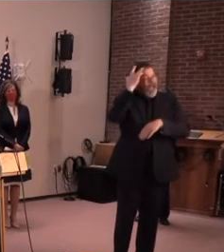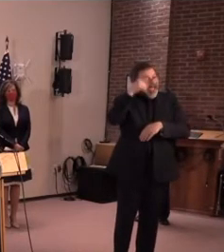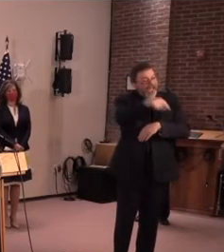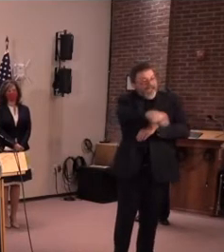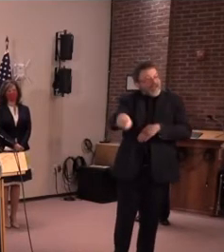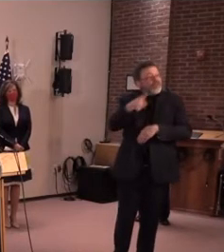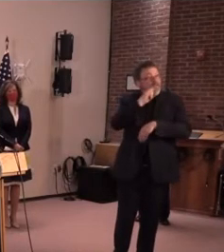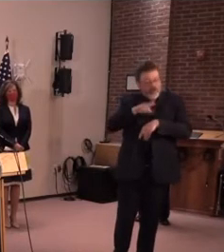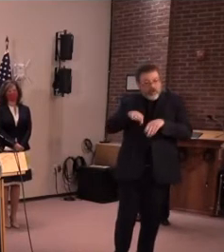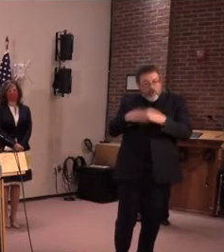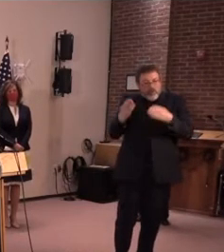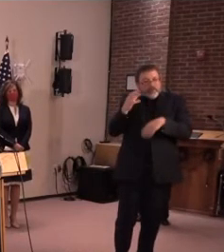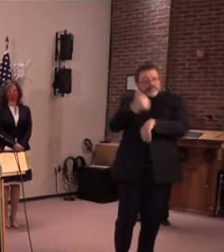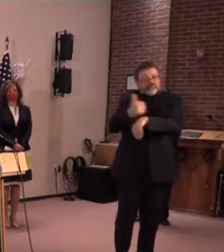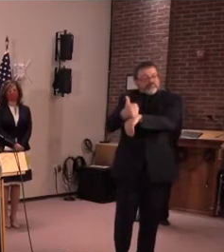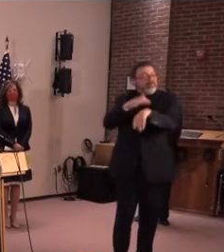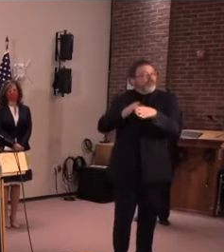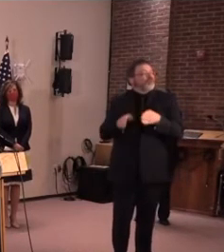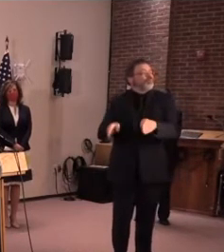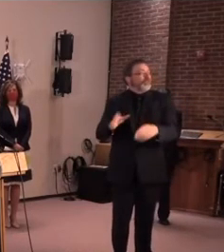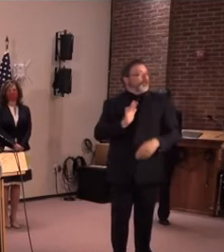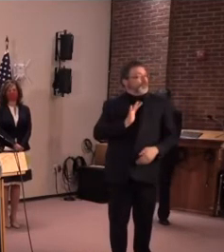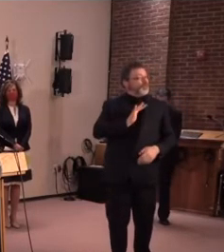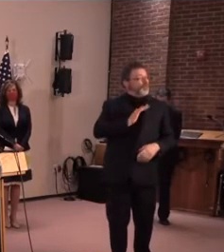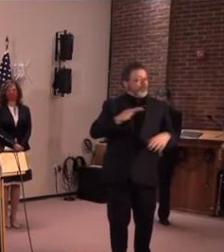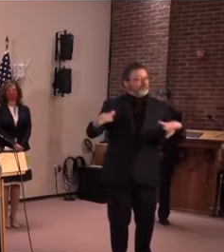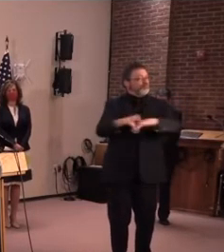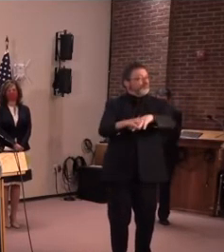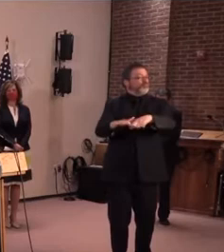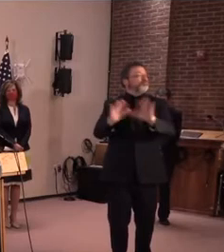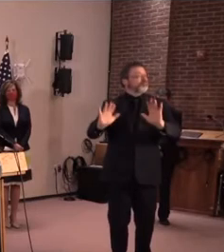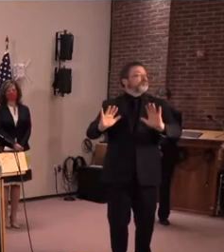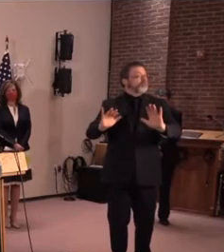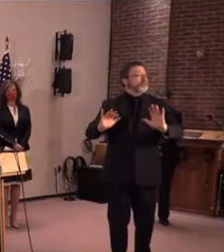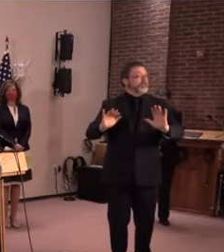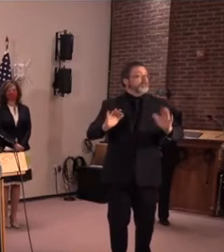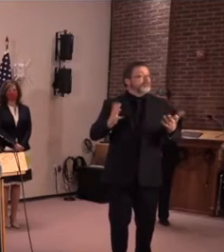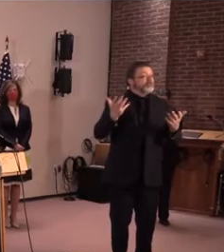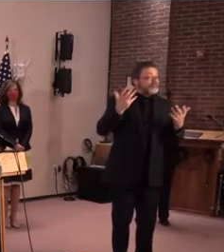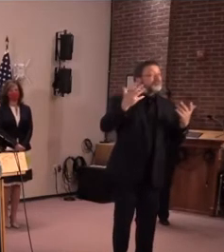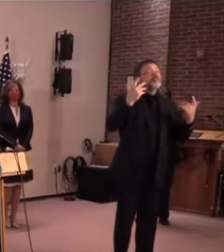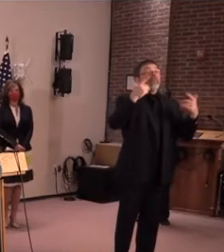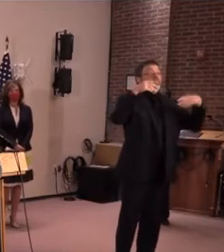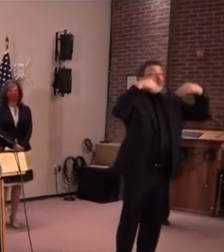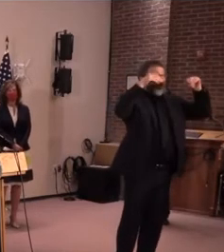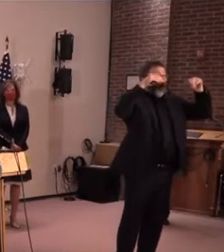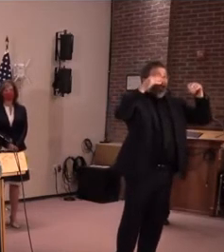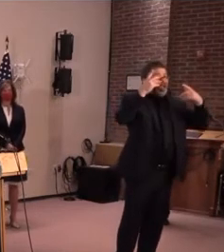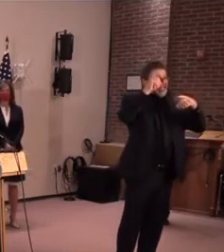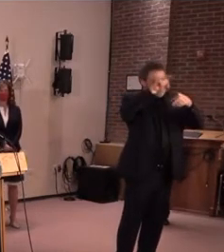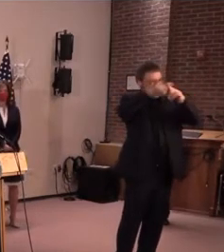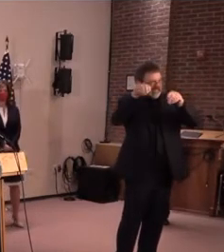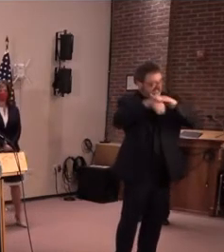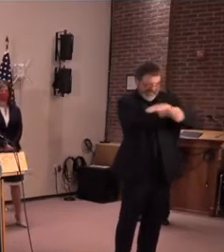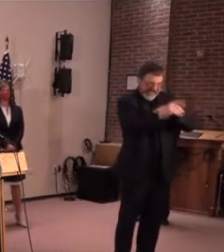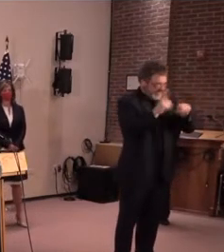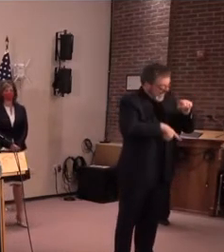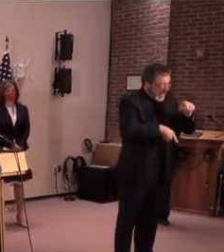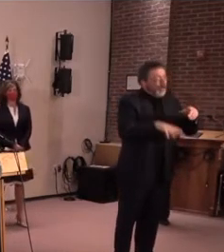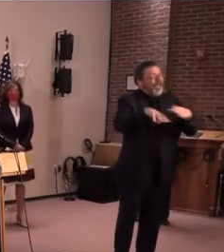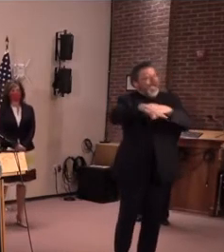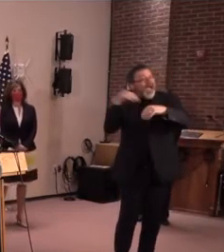retail sales. But, you know, these are the things that we're working on. Last but not least will be an effort afoot